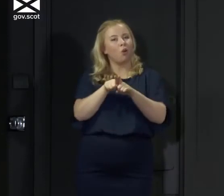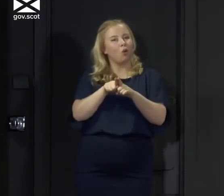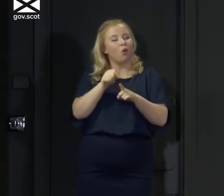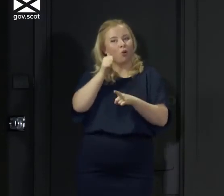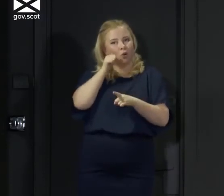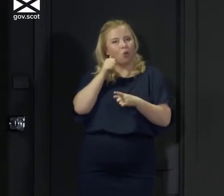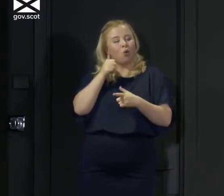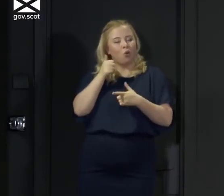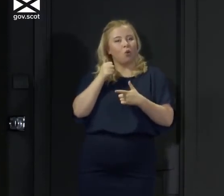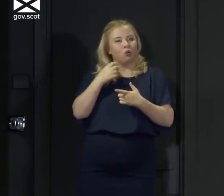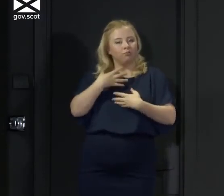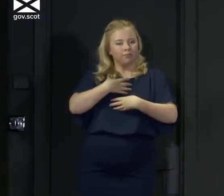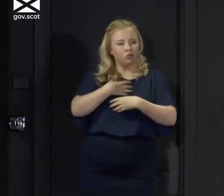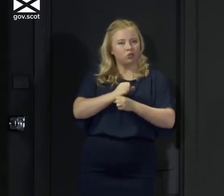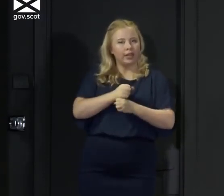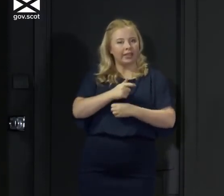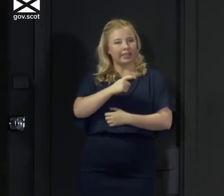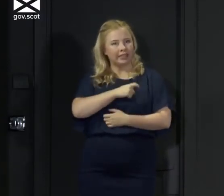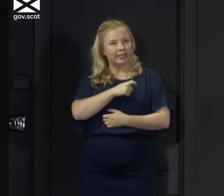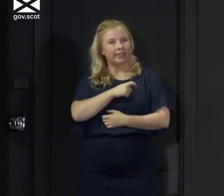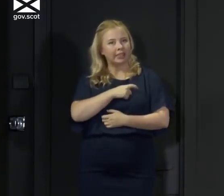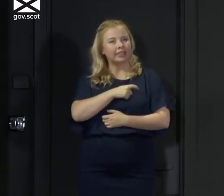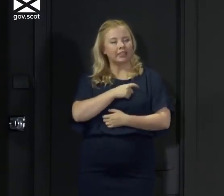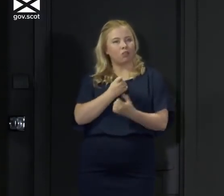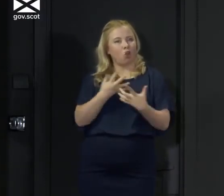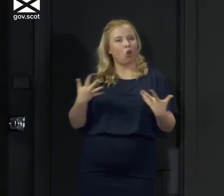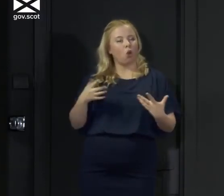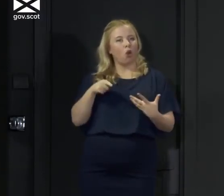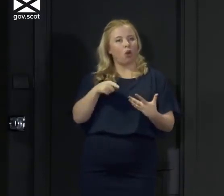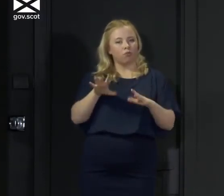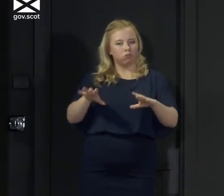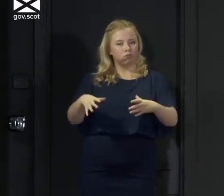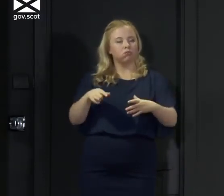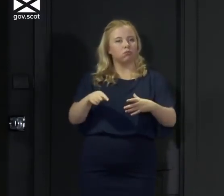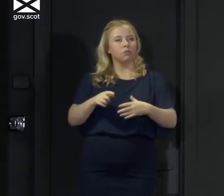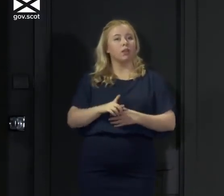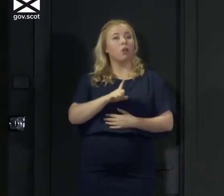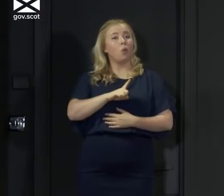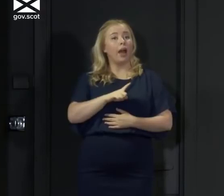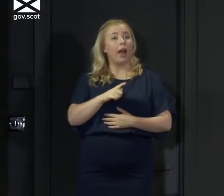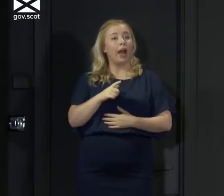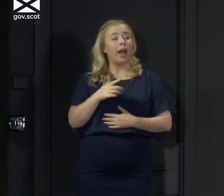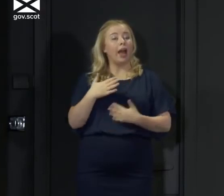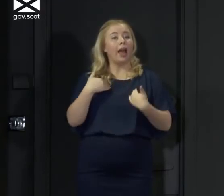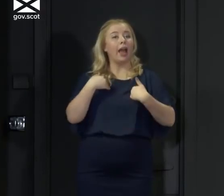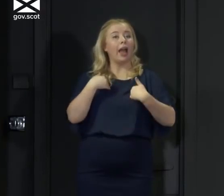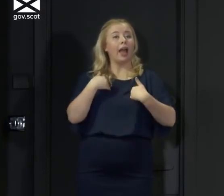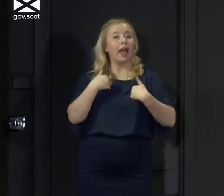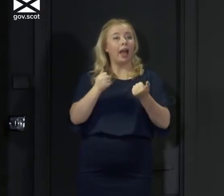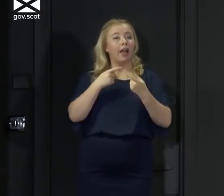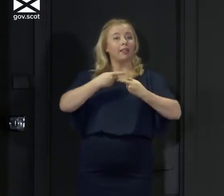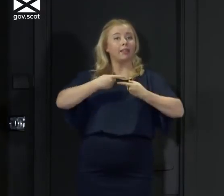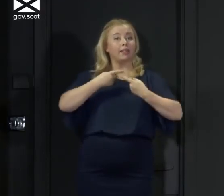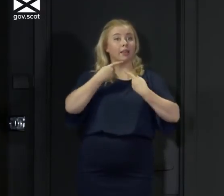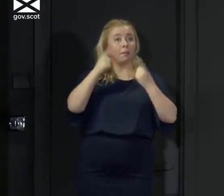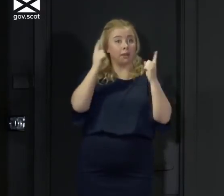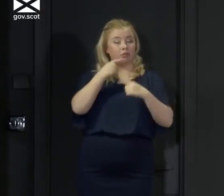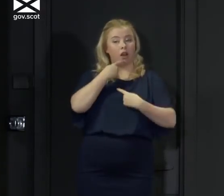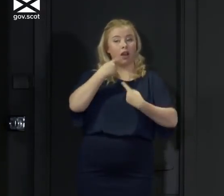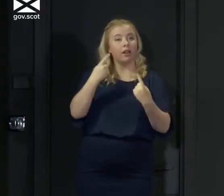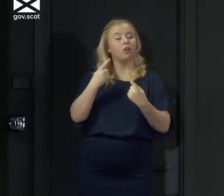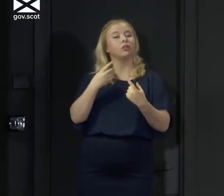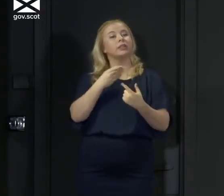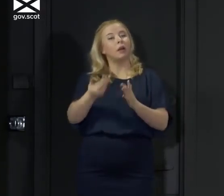additional stress and anxiety for many of you. That's why the Health Secretary announced some additional help for young carers on